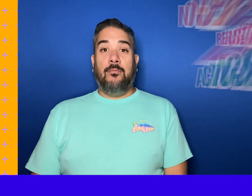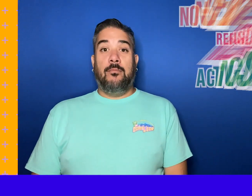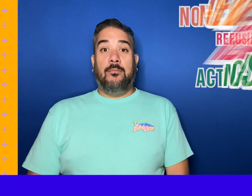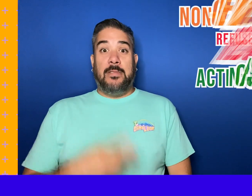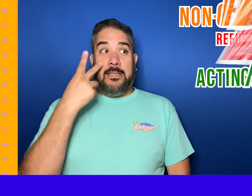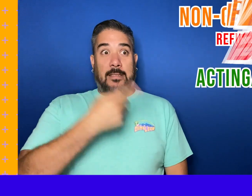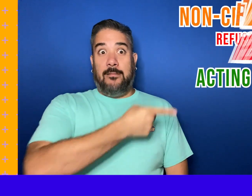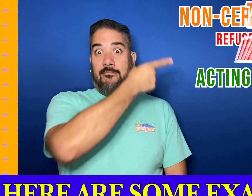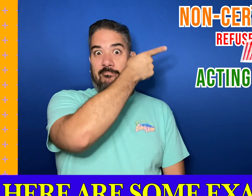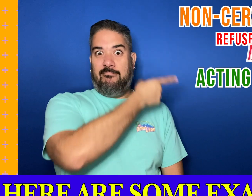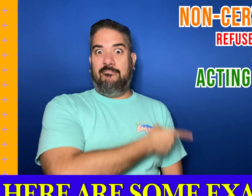Here are some examples.